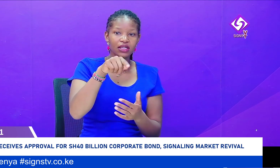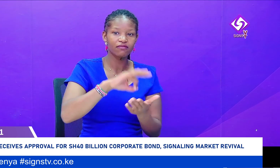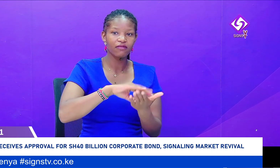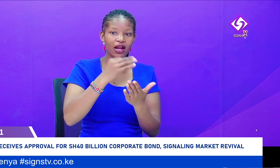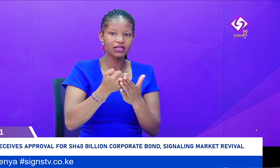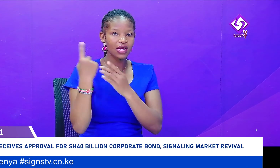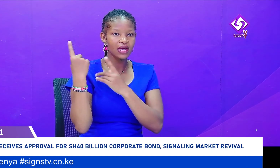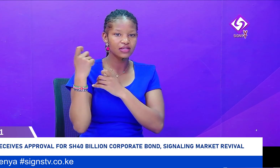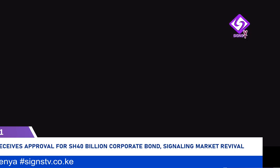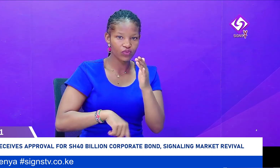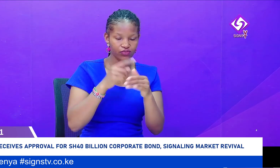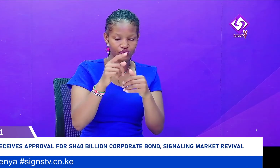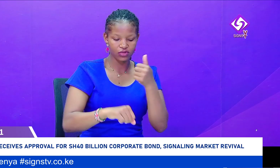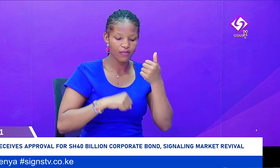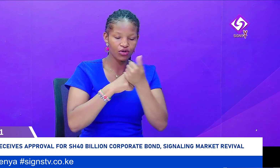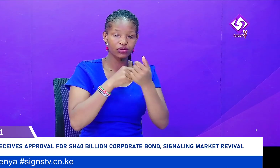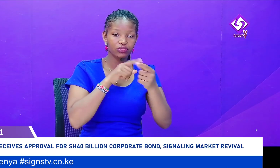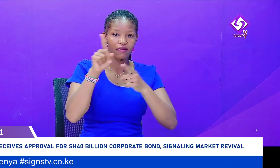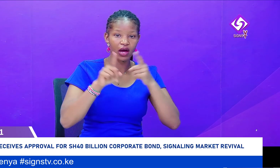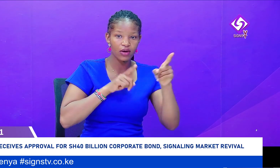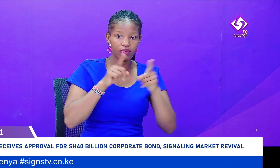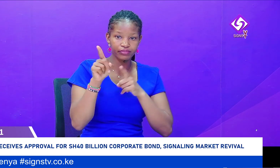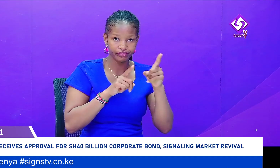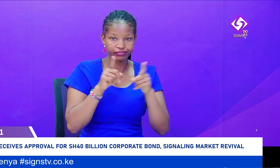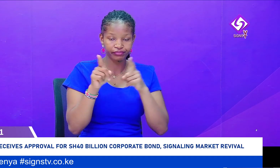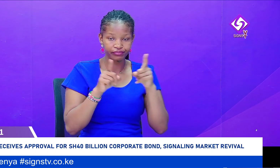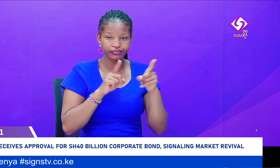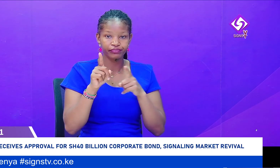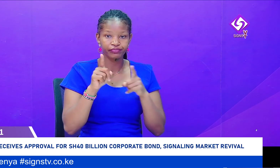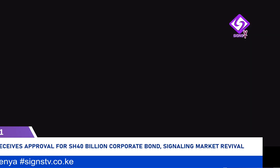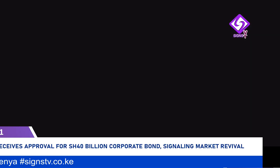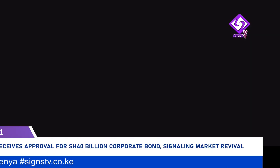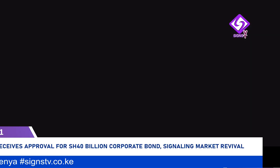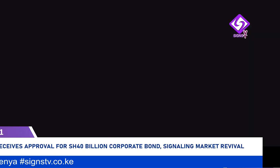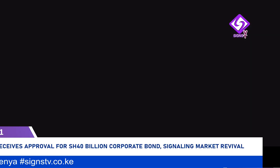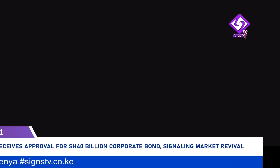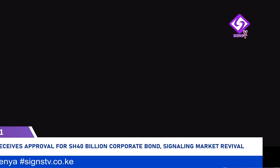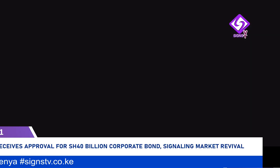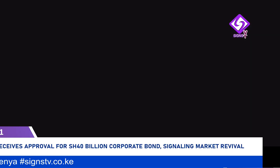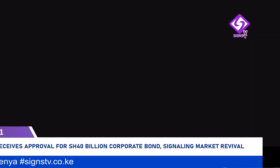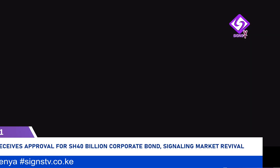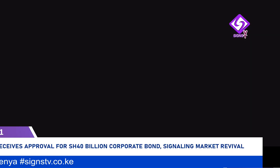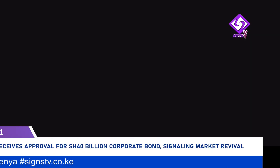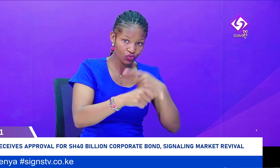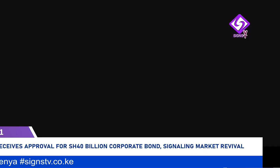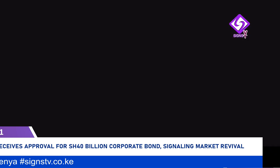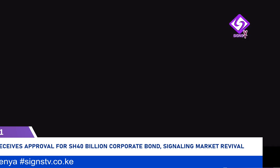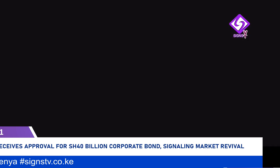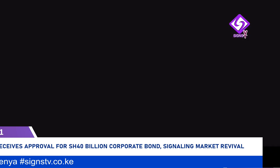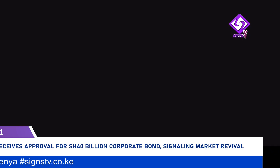efficient compared to single issues bond. The funding is expected to